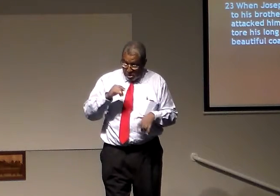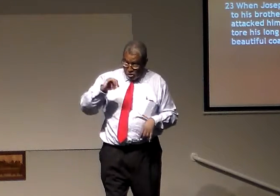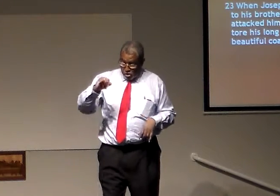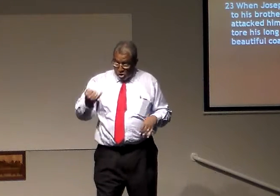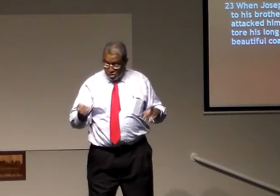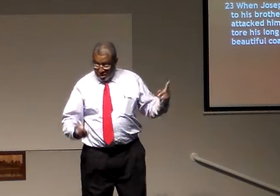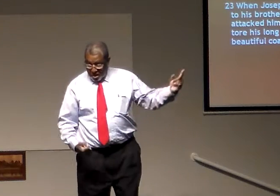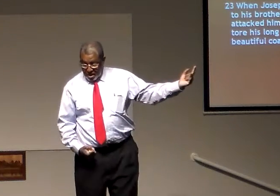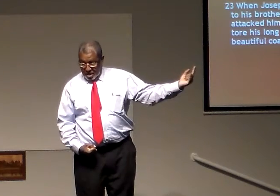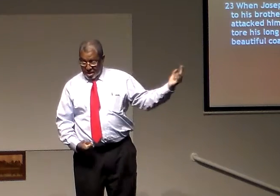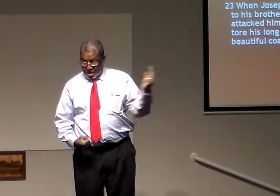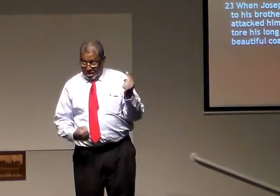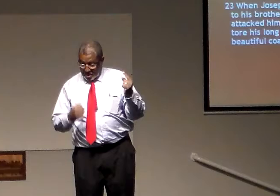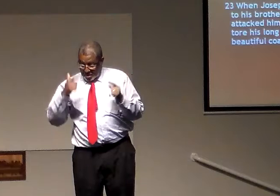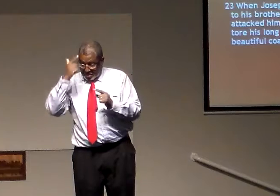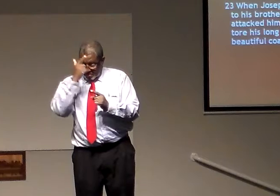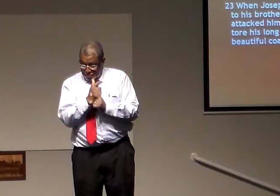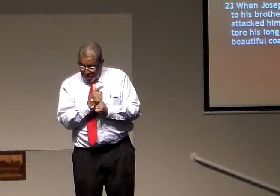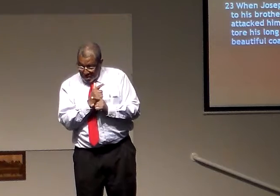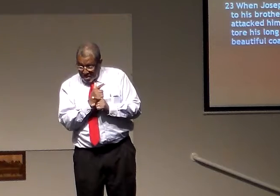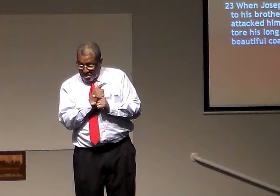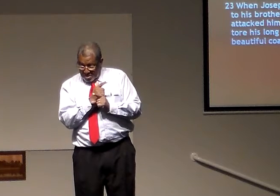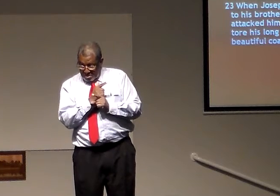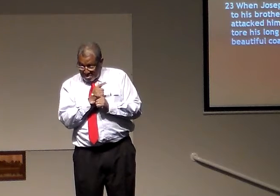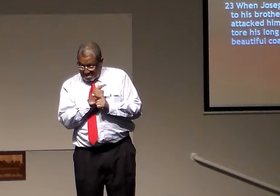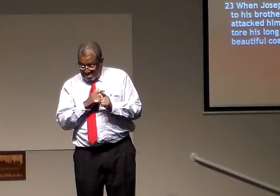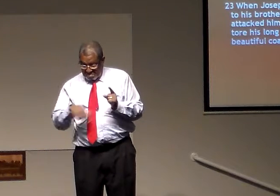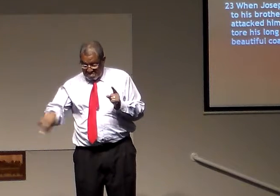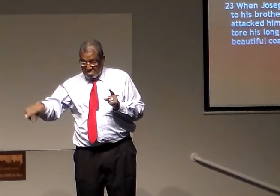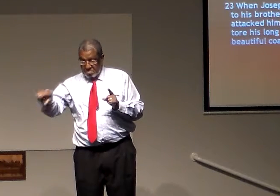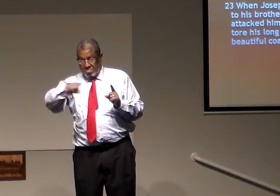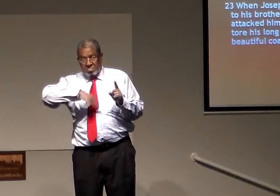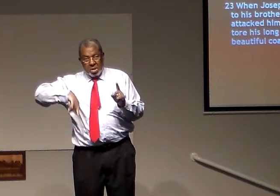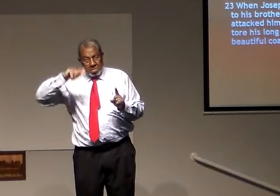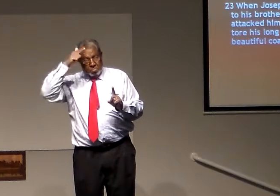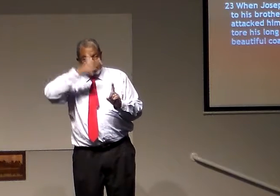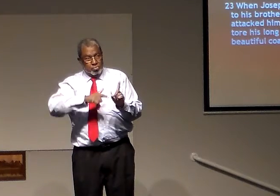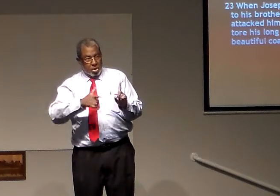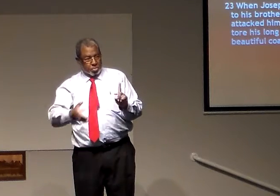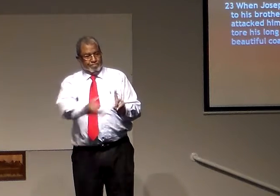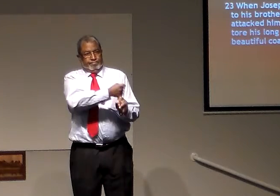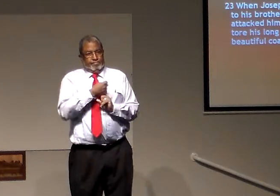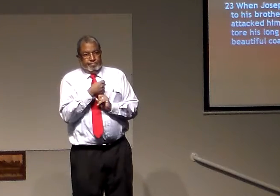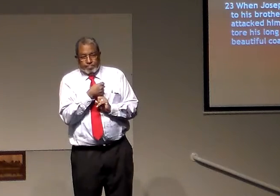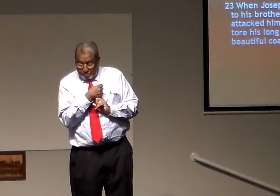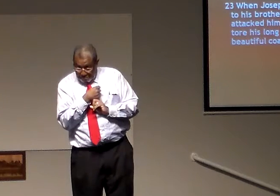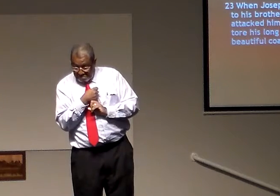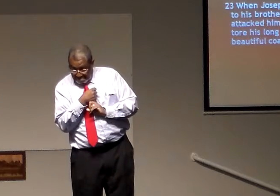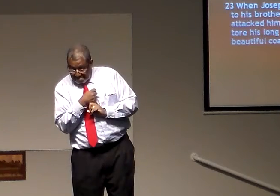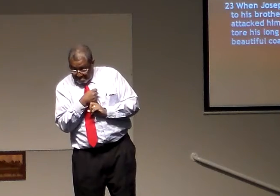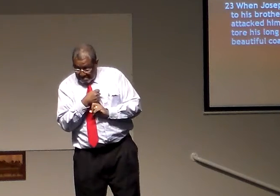right there, when Joseph came to his brothers, they attacked him and tore